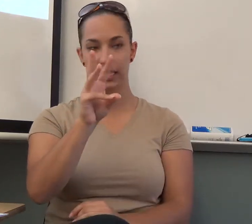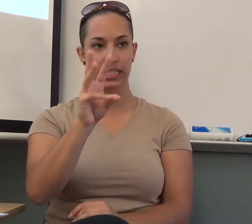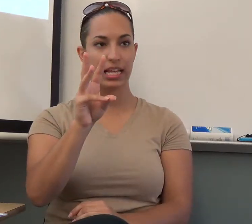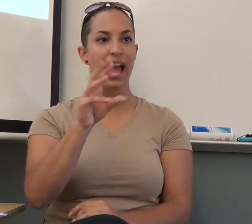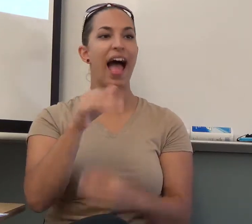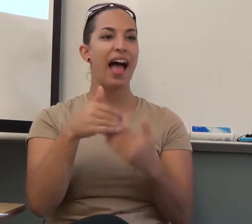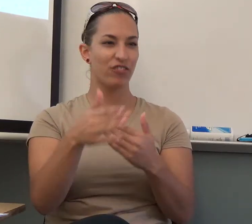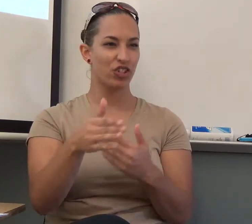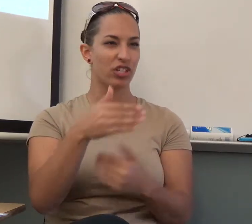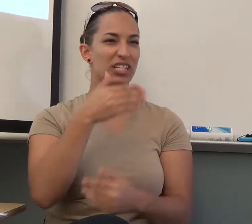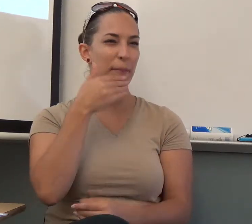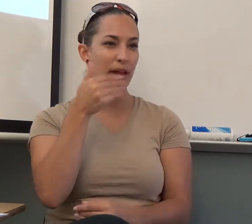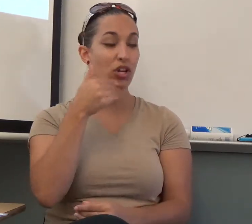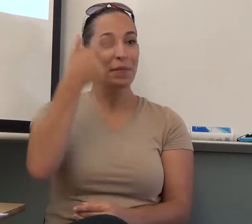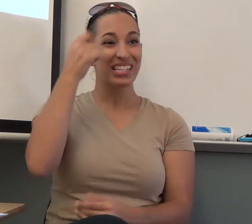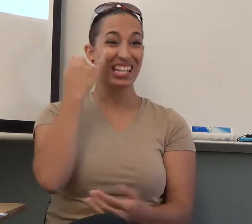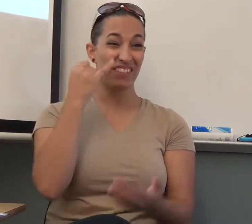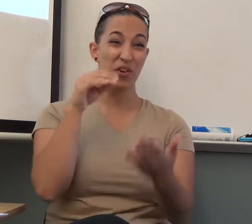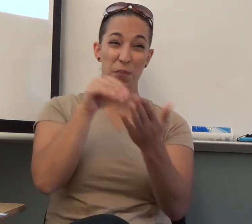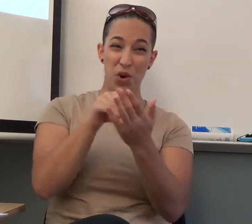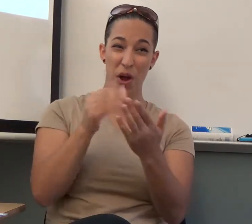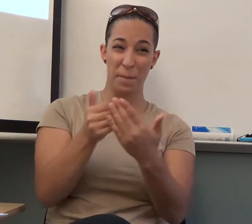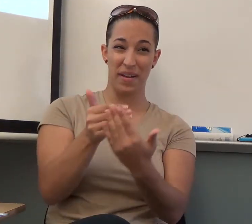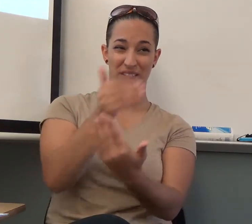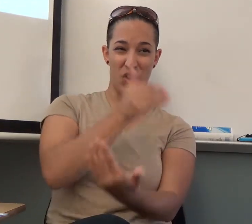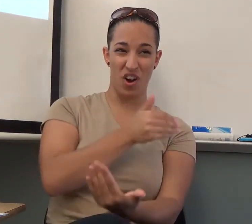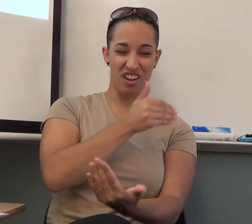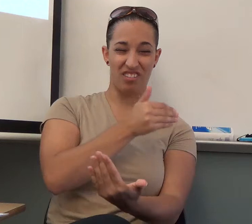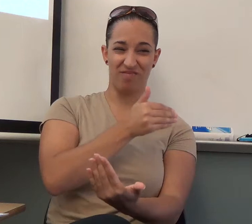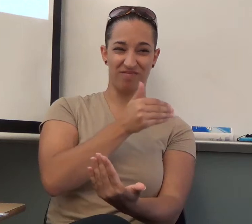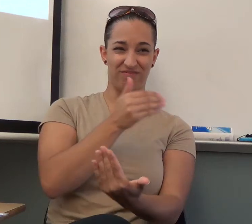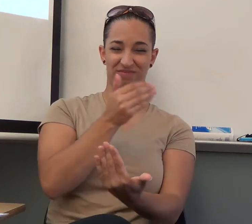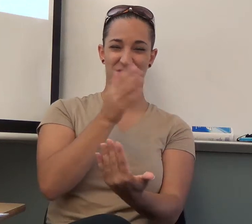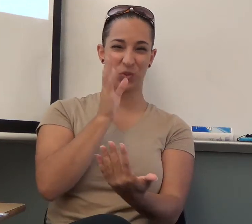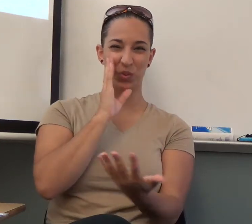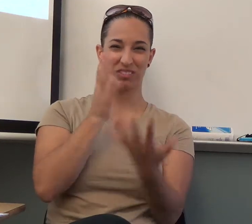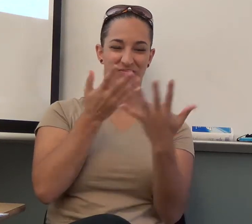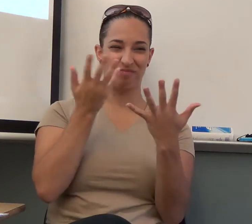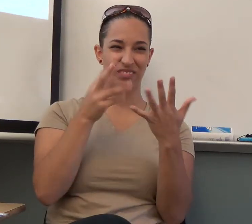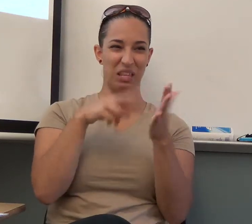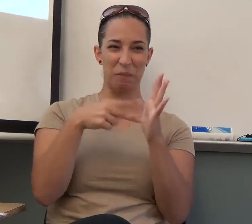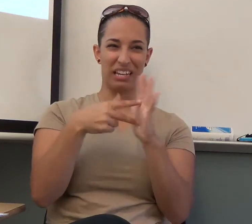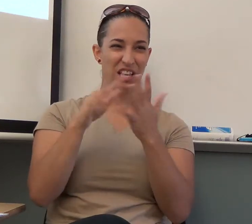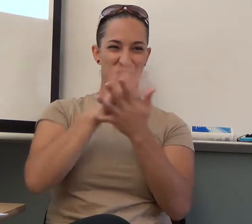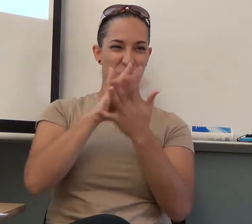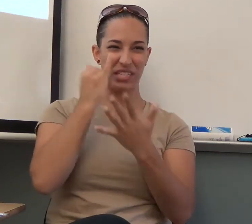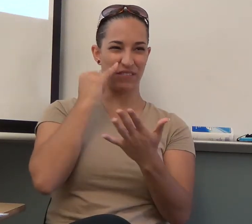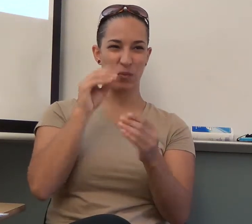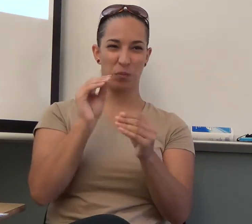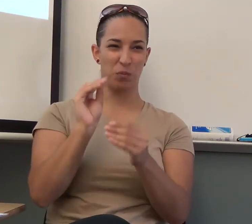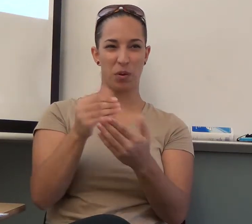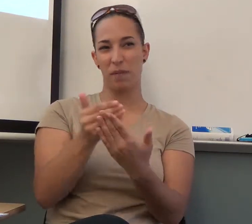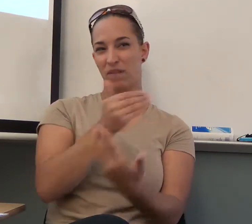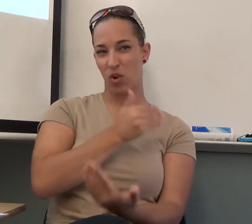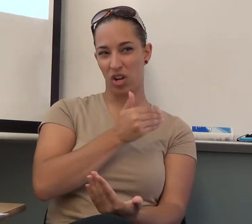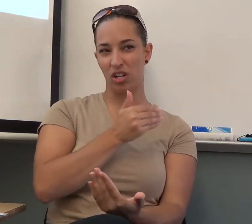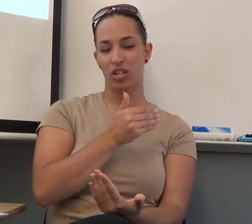if we wrote before, it would kind of confuse the meaning, wouldn't it? Yeah, that wouldn't make as much sense. So we want to stick